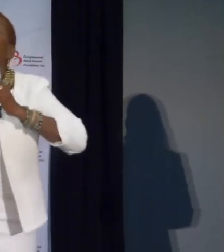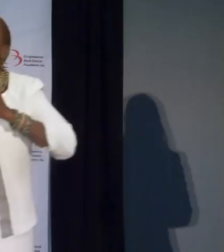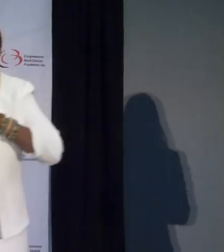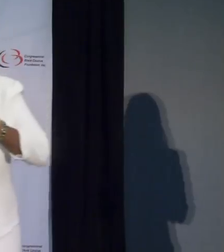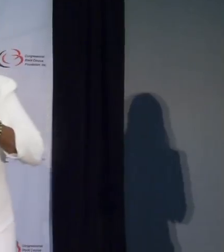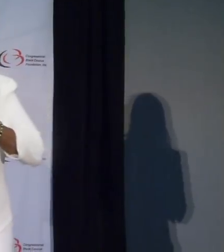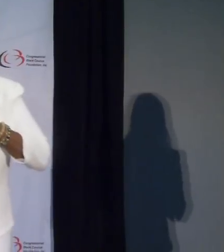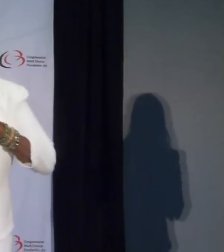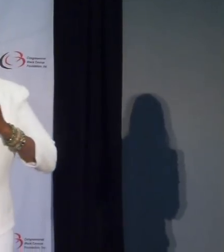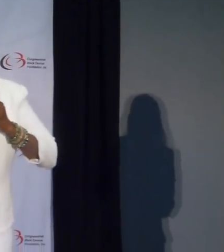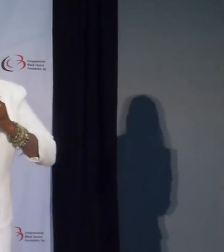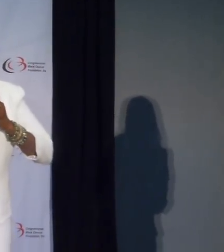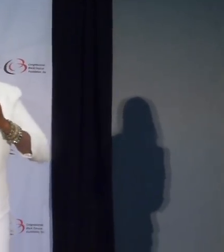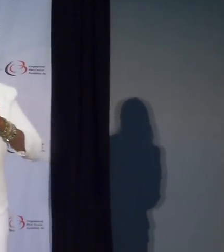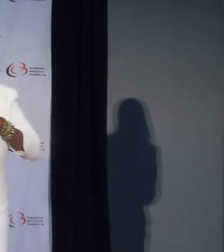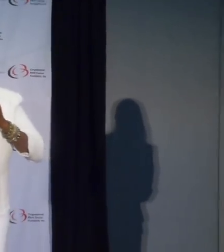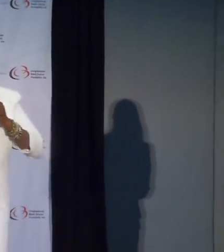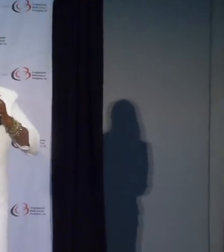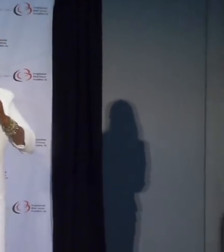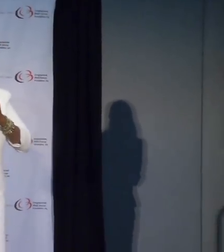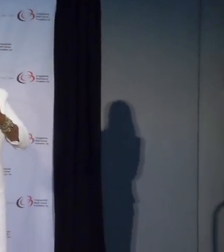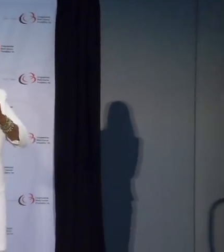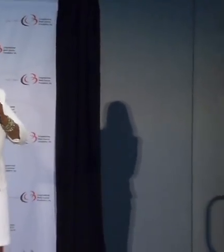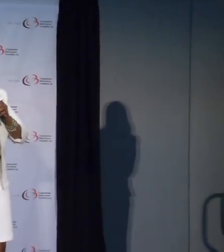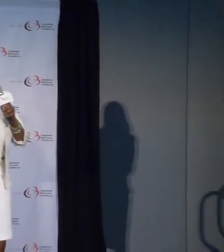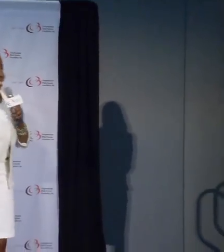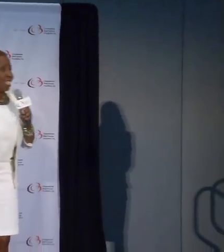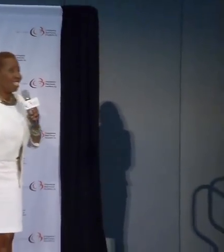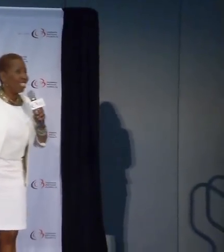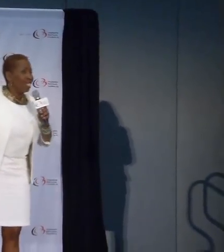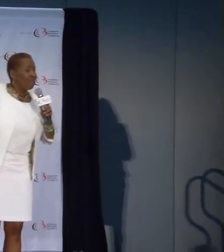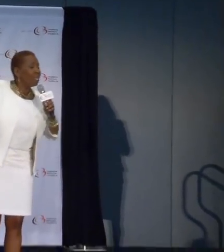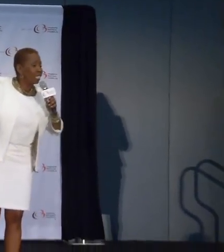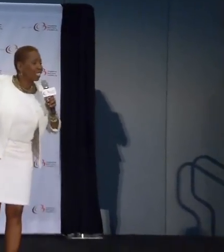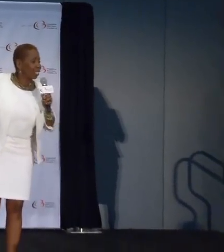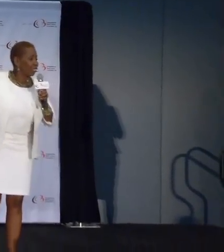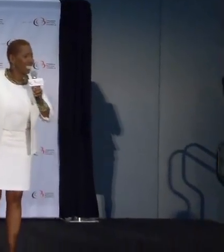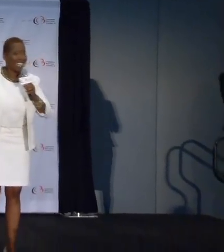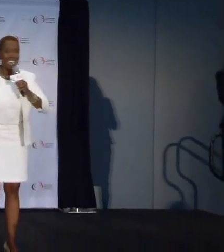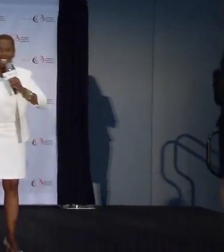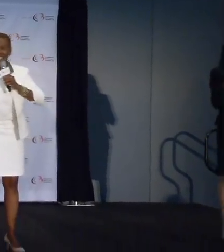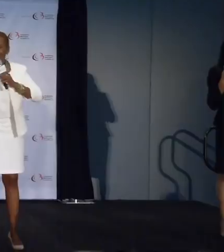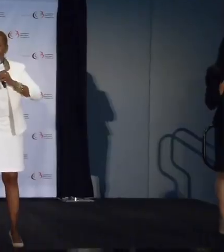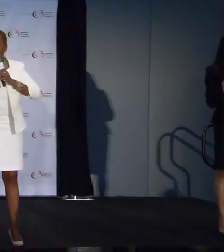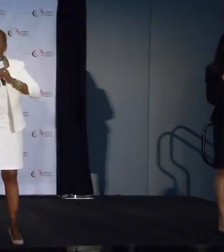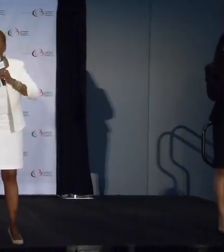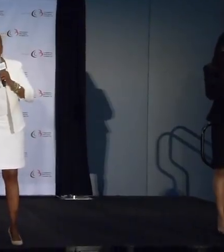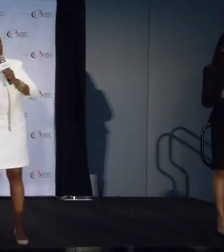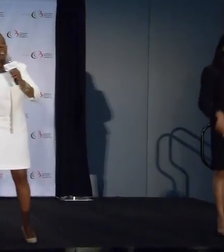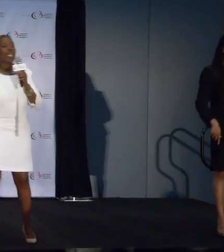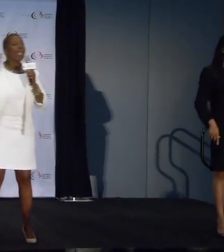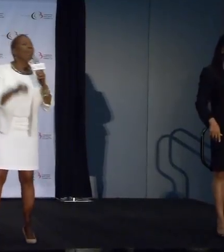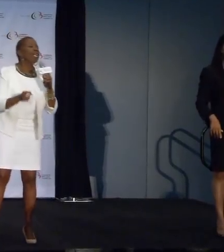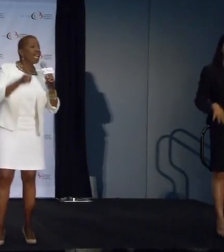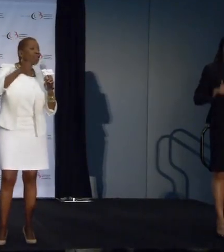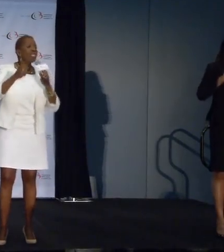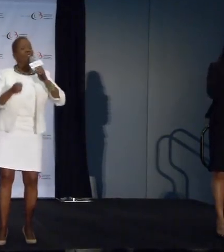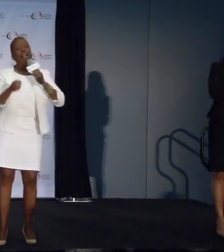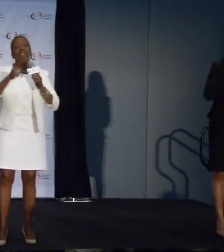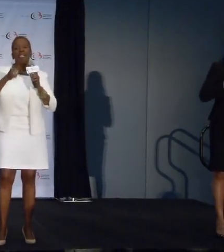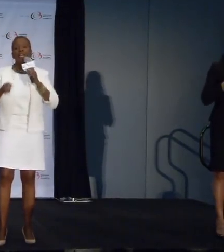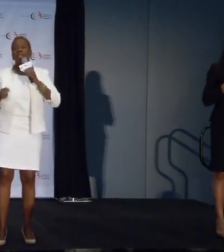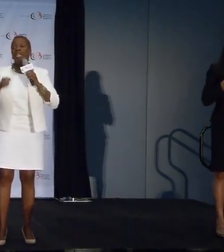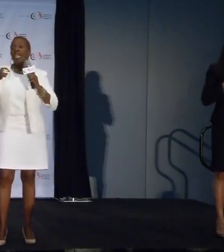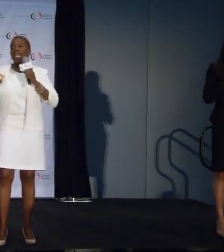If I told you what I really need, would you still say yes? So the song came on and I'm